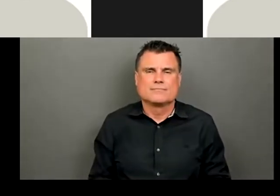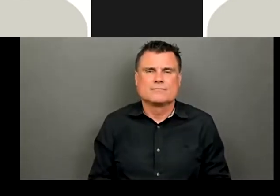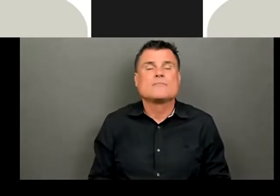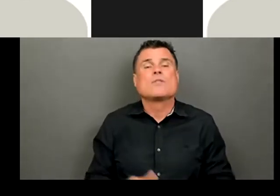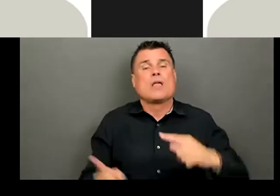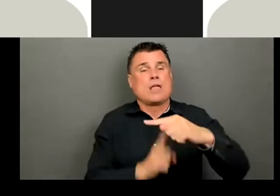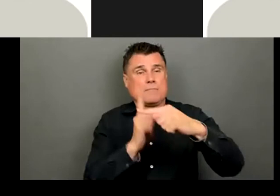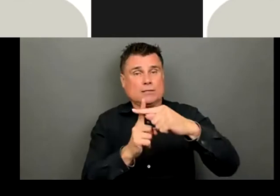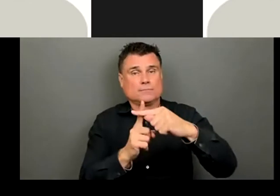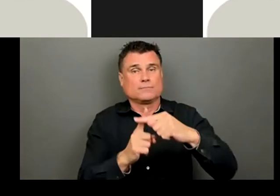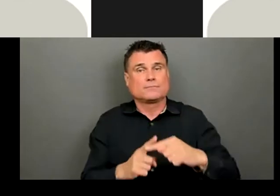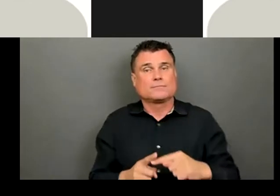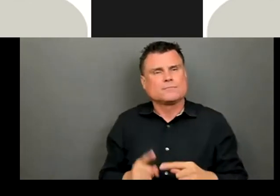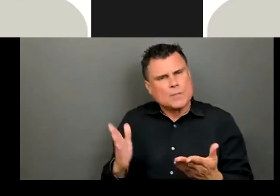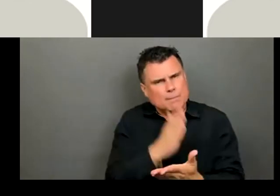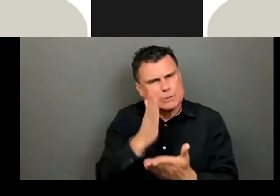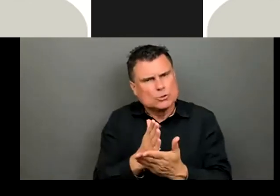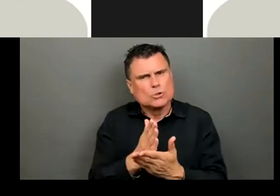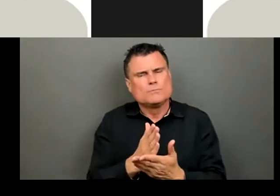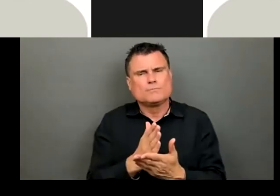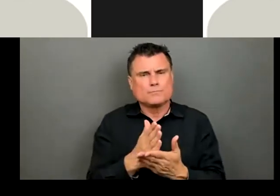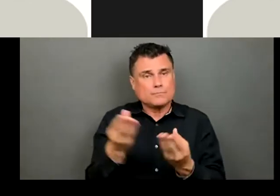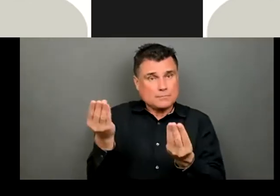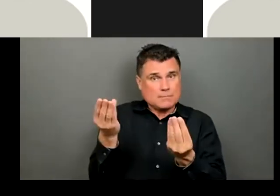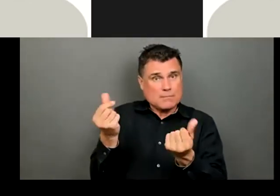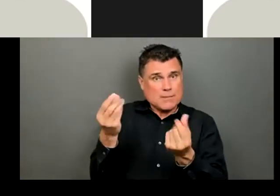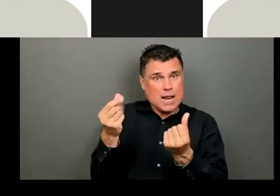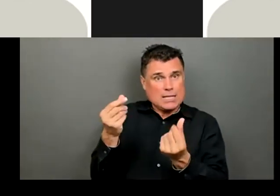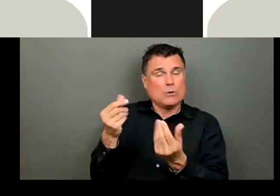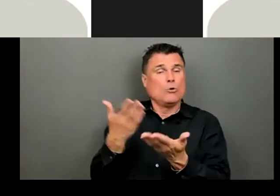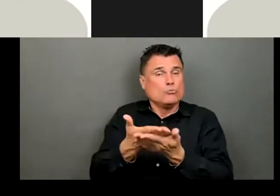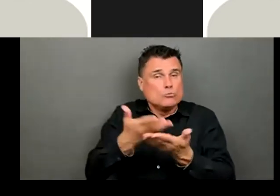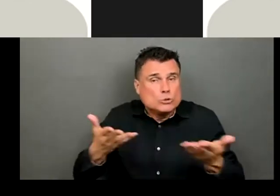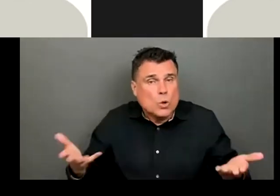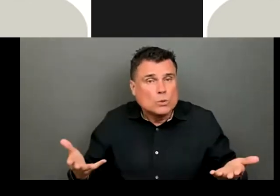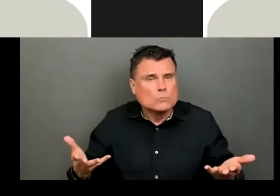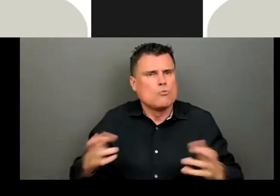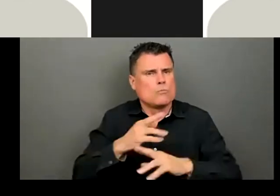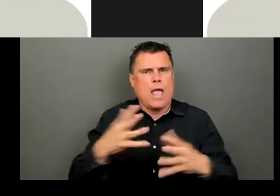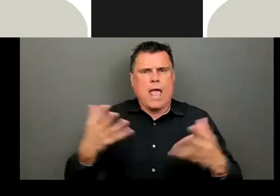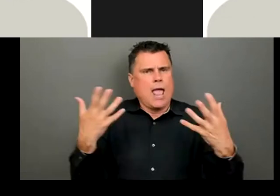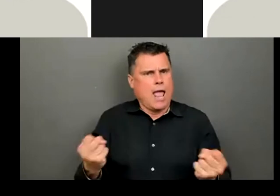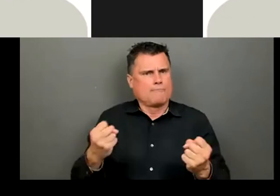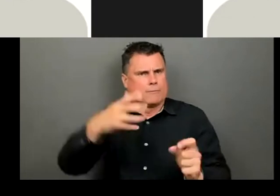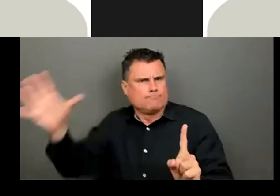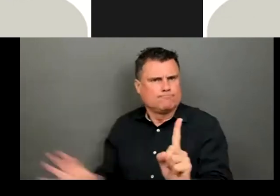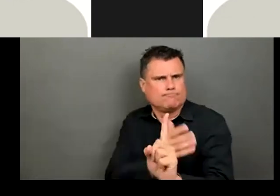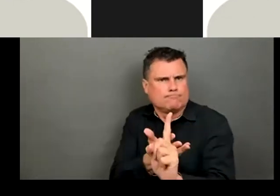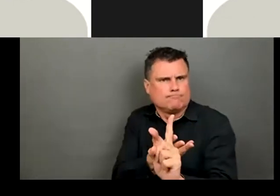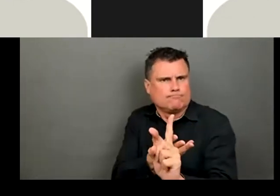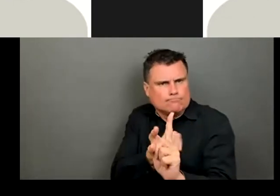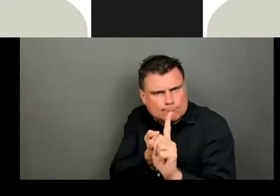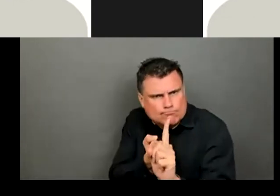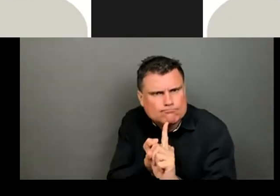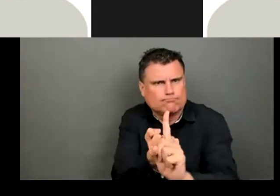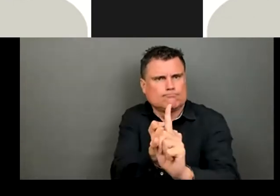to provide that backup support in these areas. And as for persons with disability, there's a lot of need in terms of